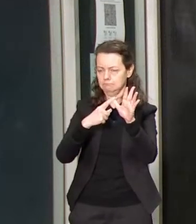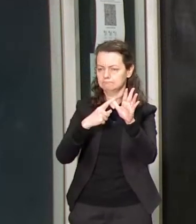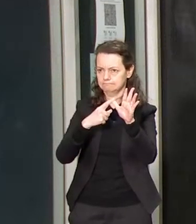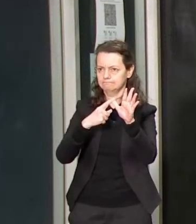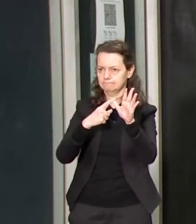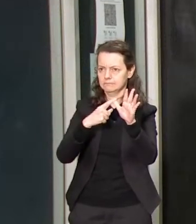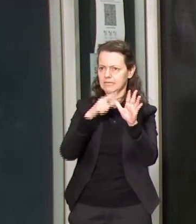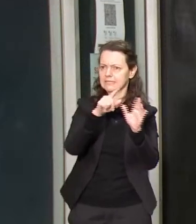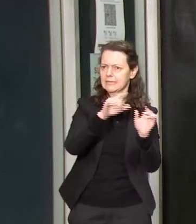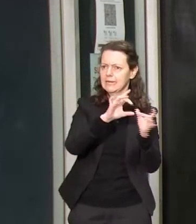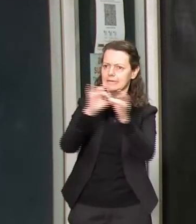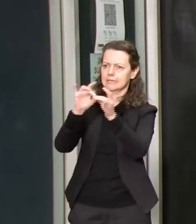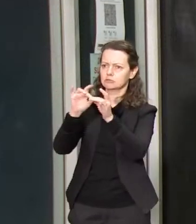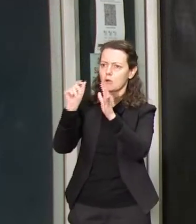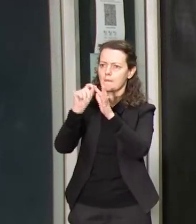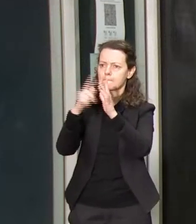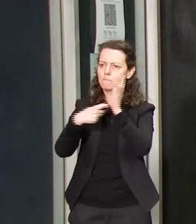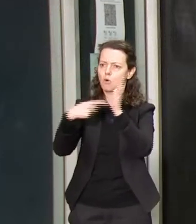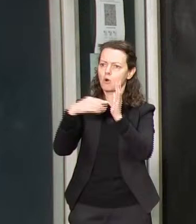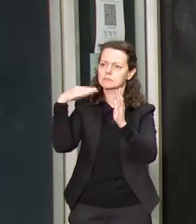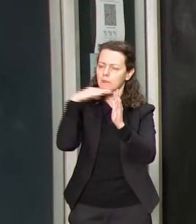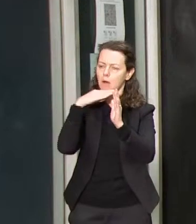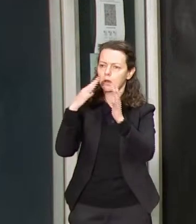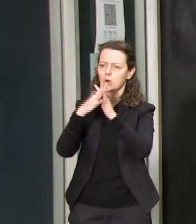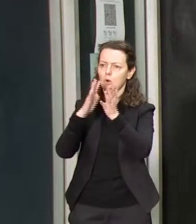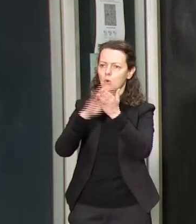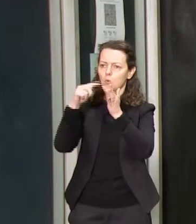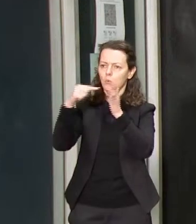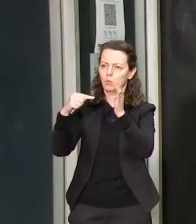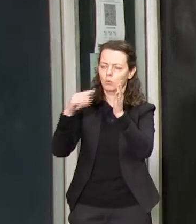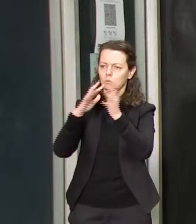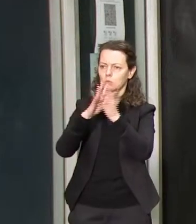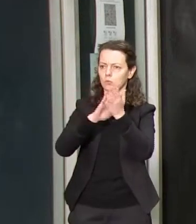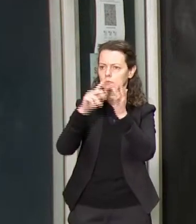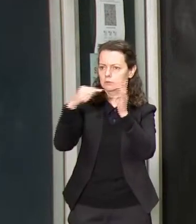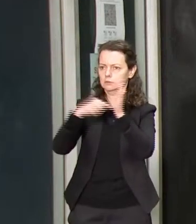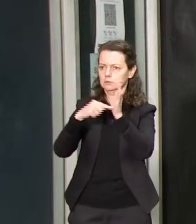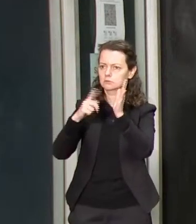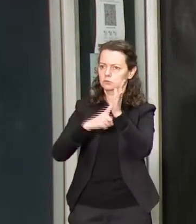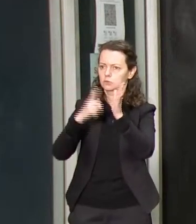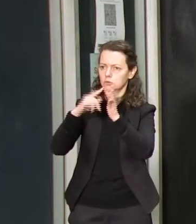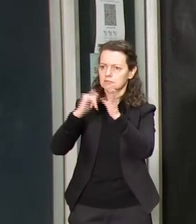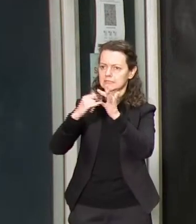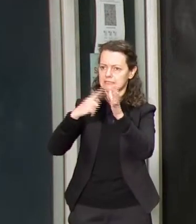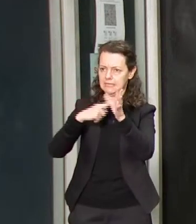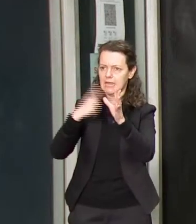with the City of Whittlesea and Port Melbourne and aged care cases all being of that variant.